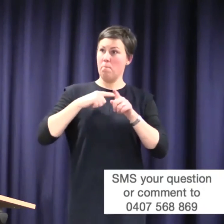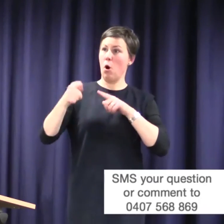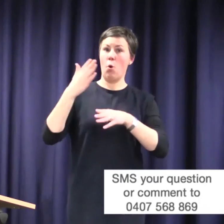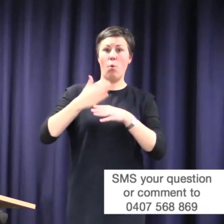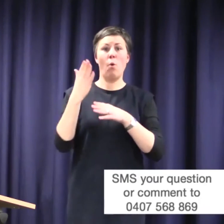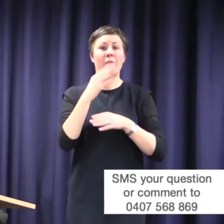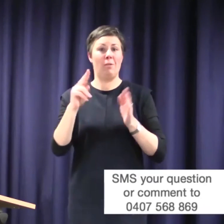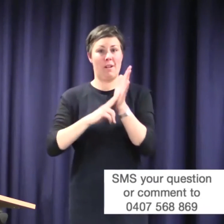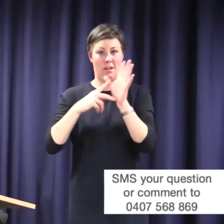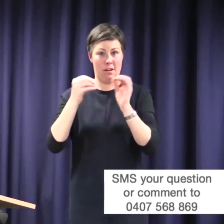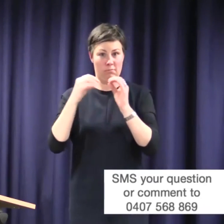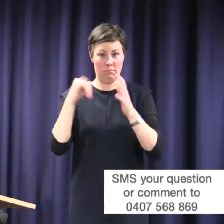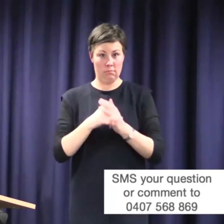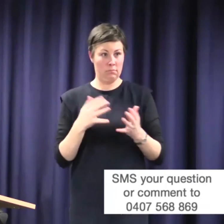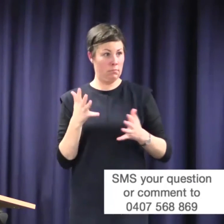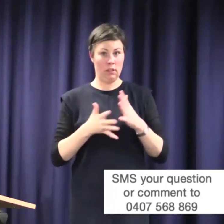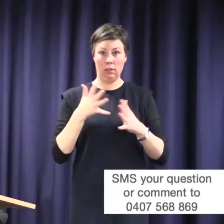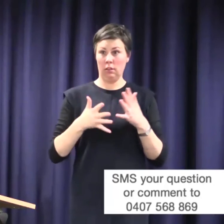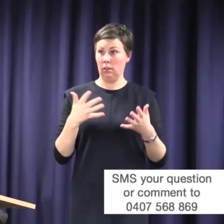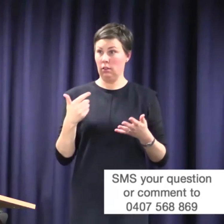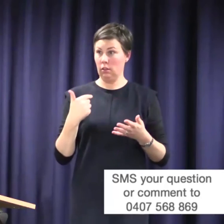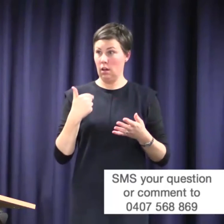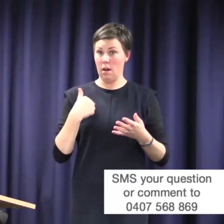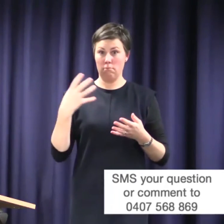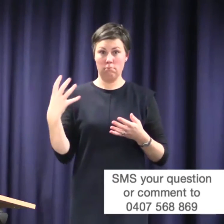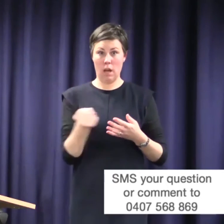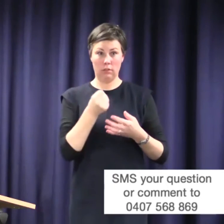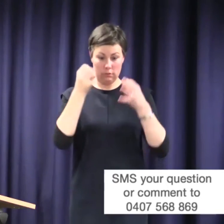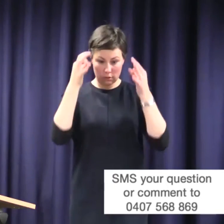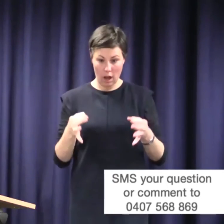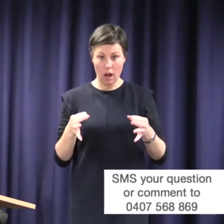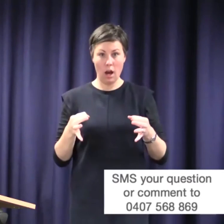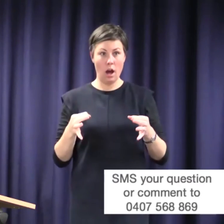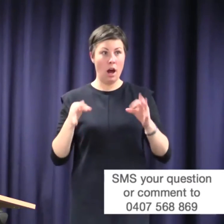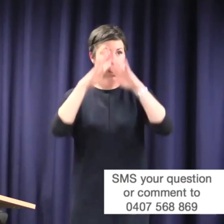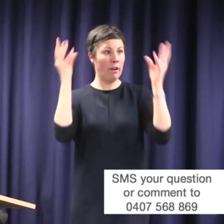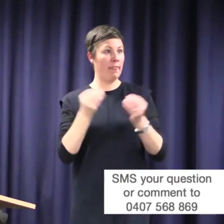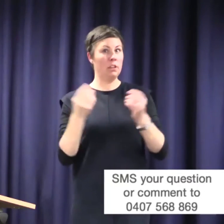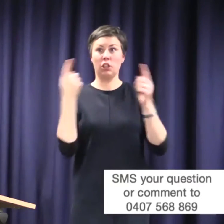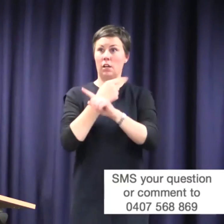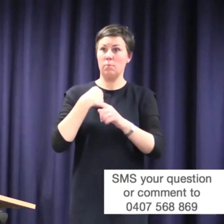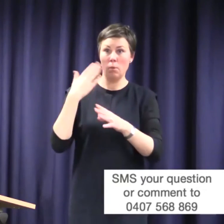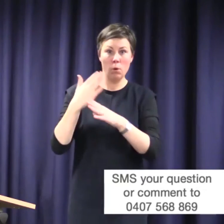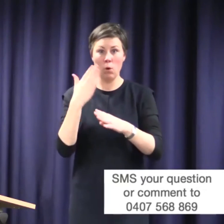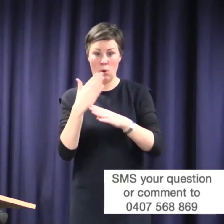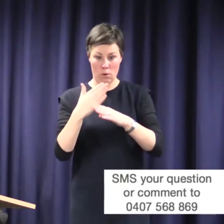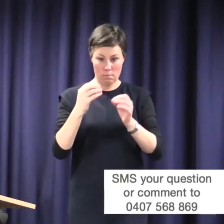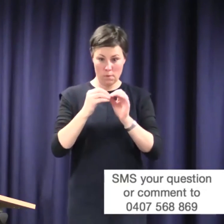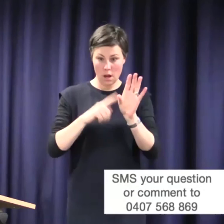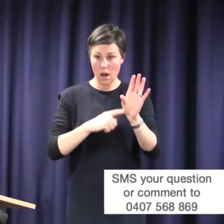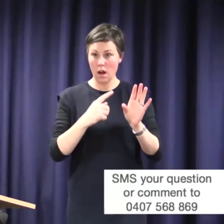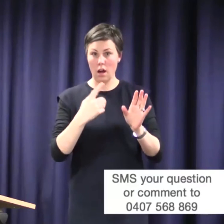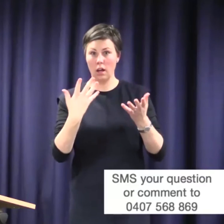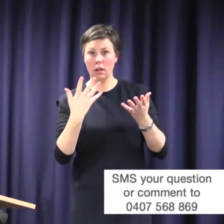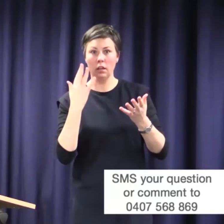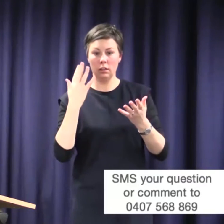for NABS, are we supposed to make decisions about everything virtually by the 22nd? We've been given a deadline. How